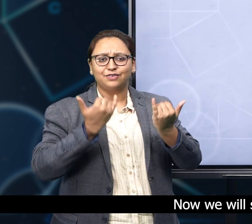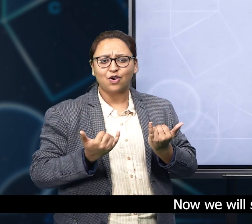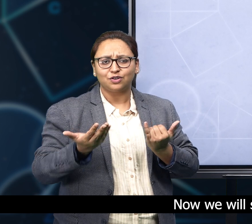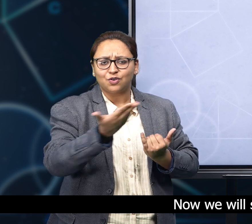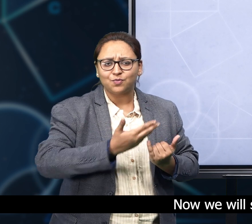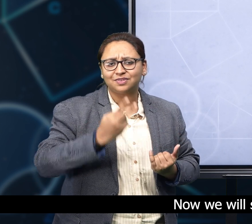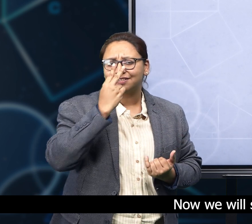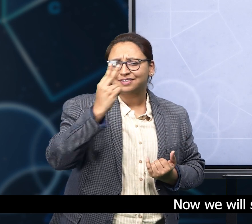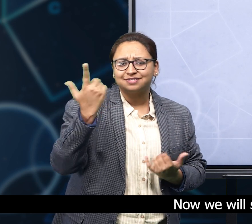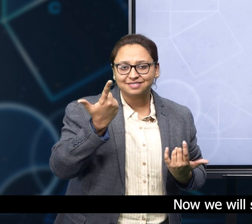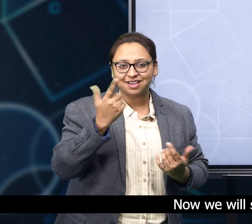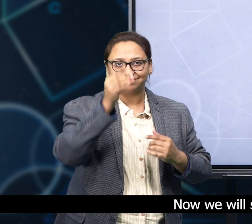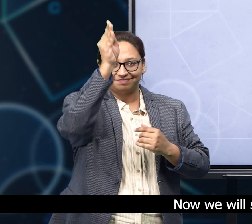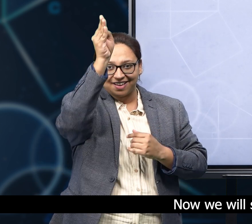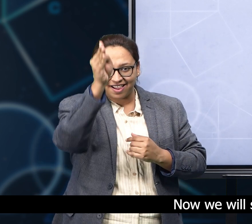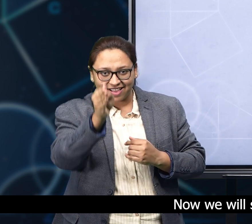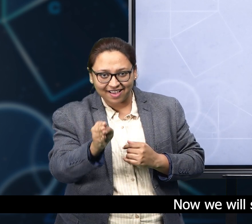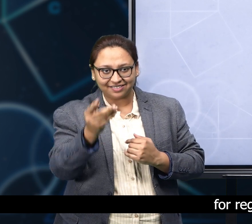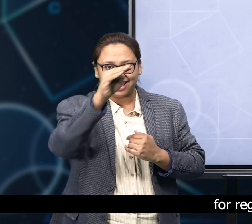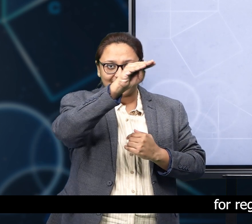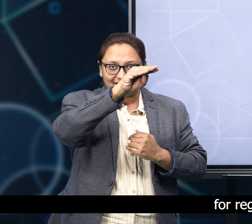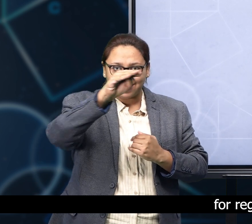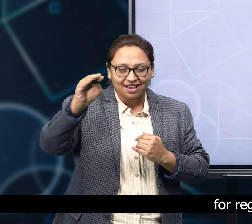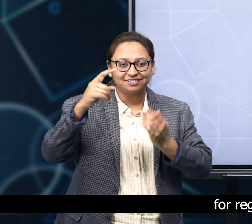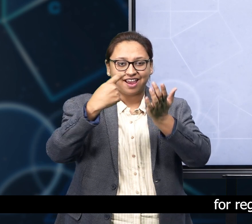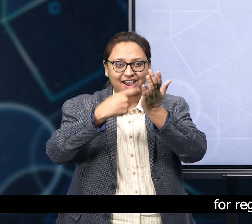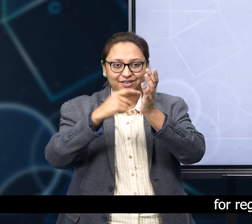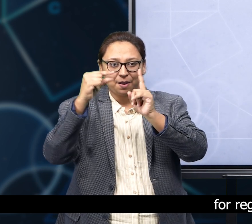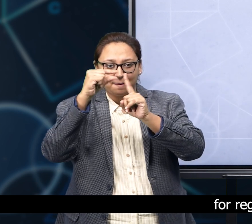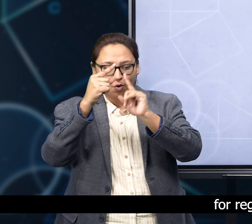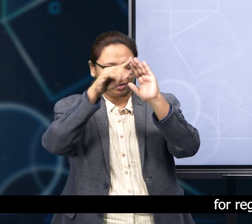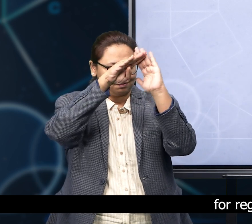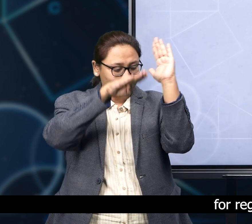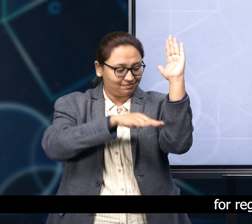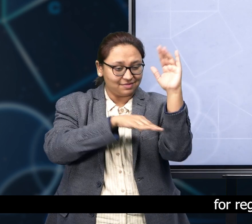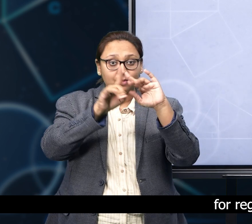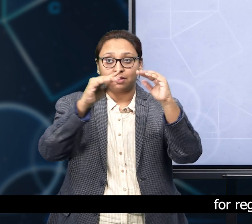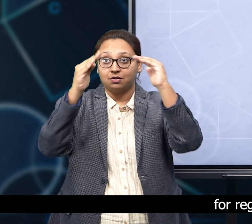Now we will see line of symmetry for regular polygons.